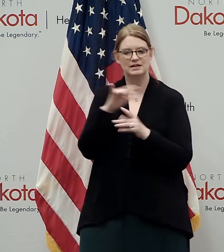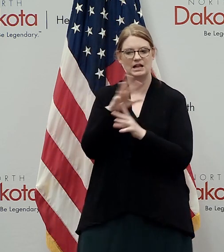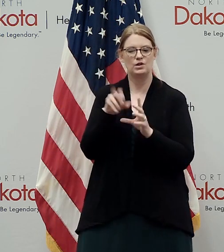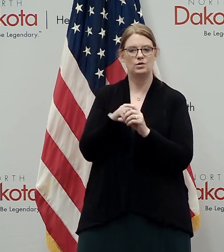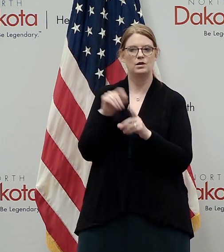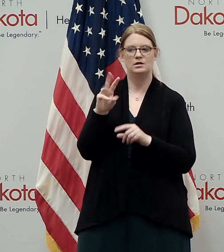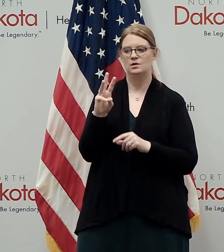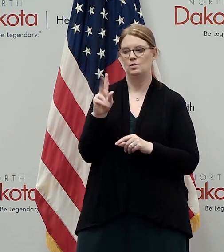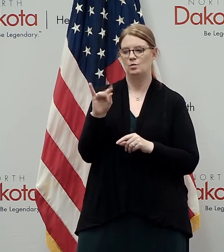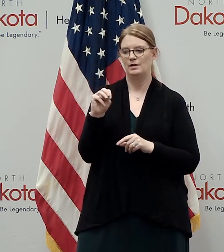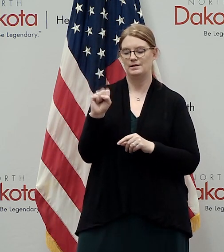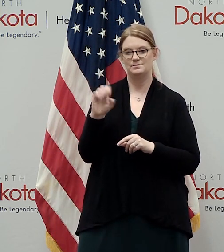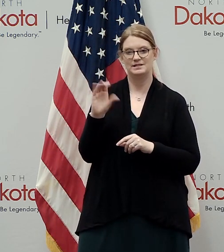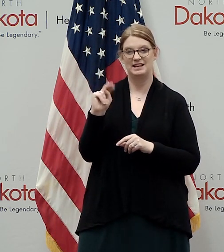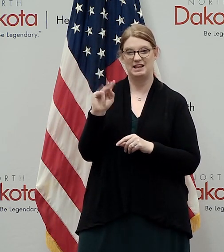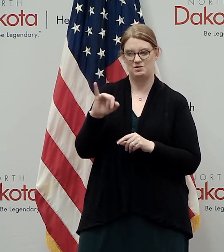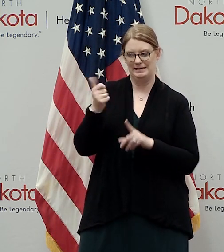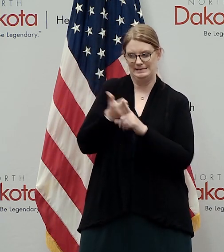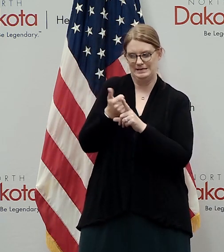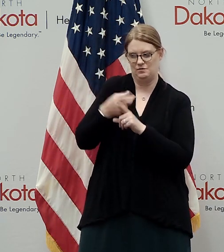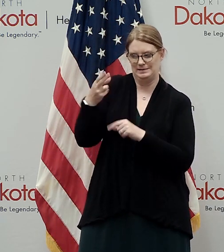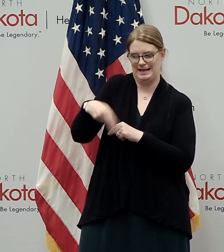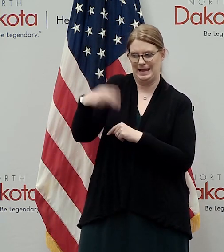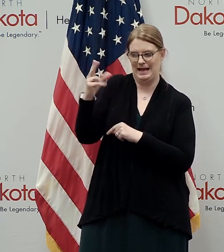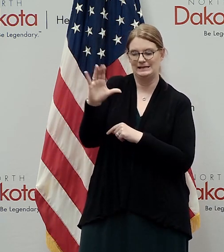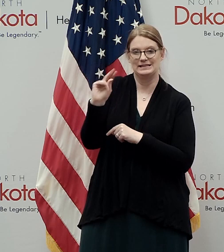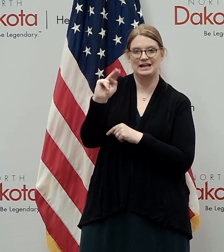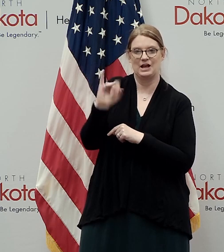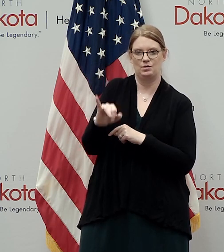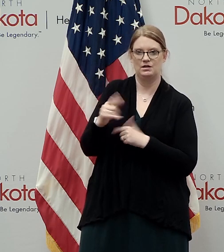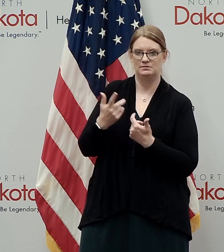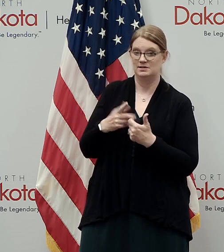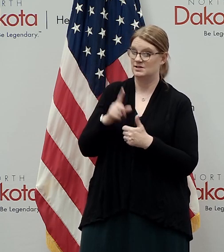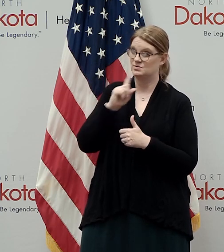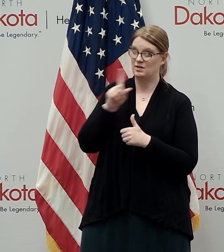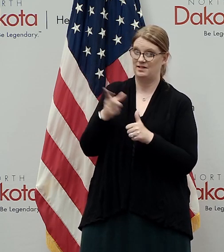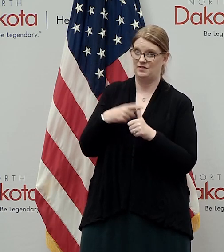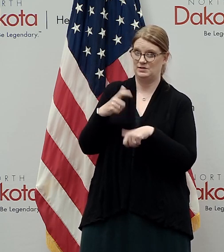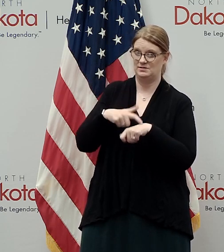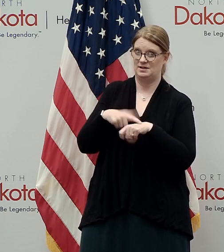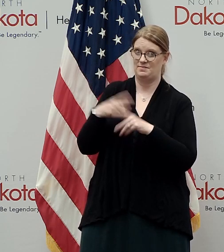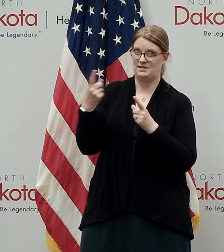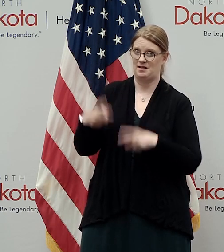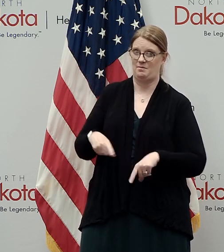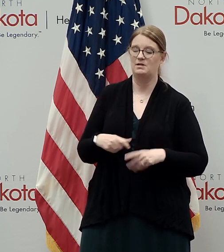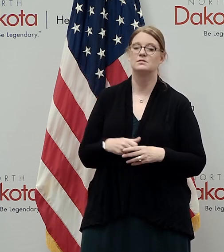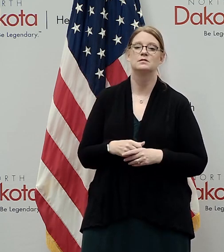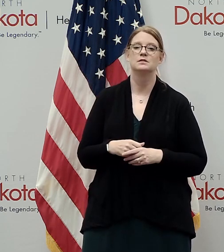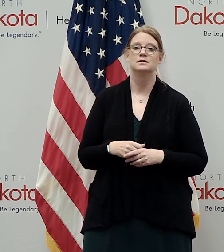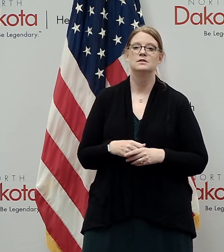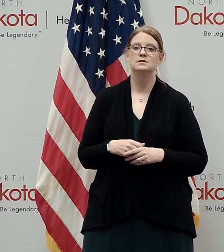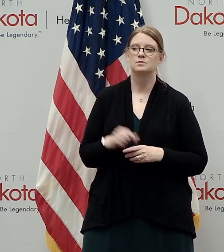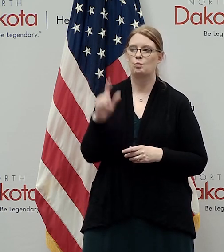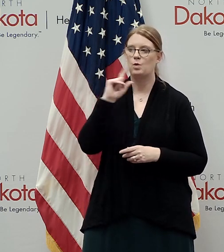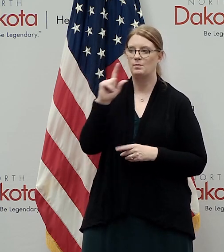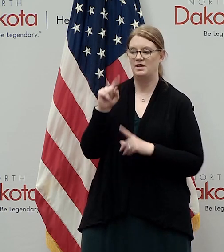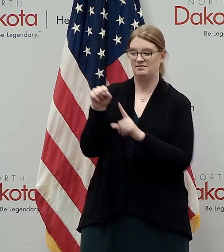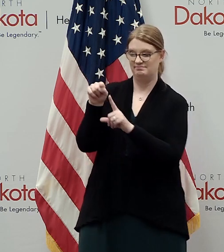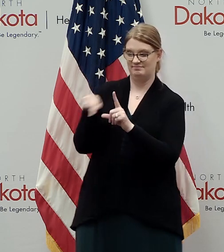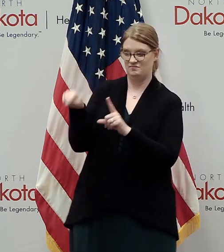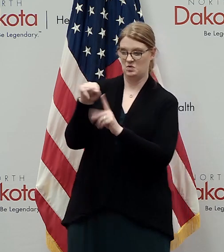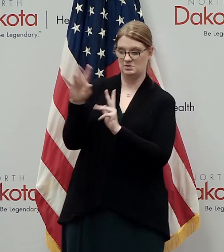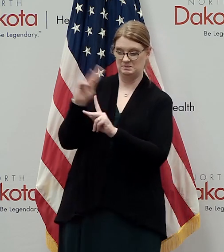Williams County was the highest county of all the counties today. I think that's the first time that's happened. And so we'll be doing contact tracing on